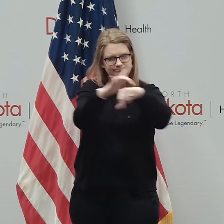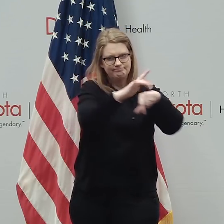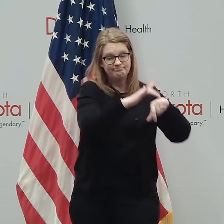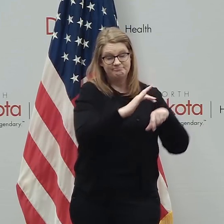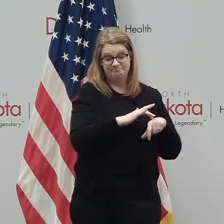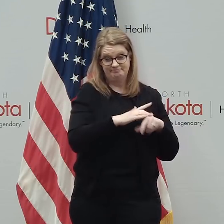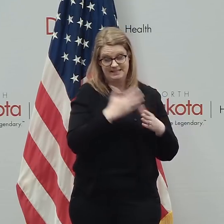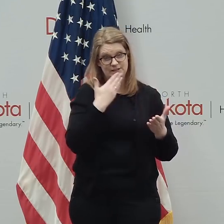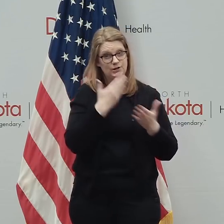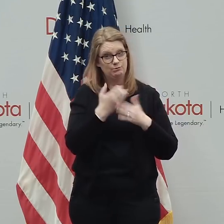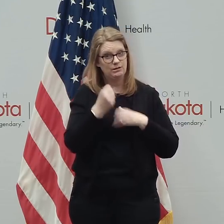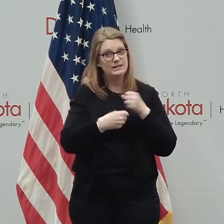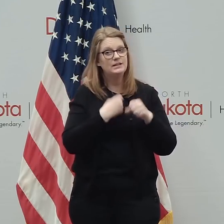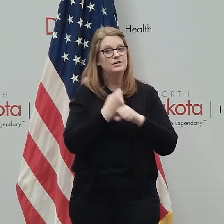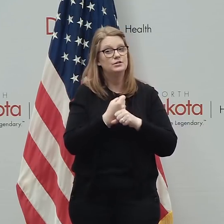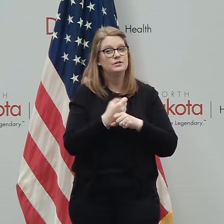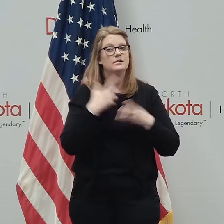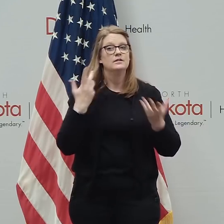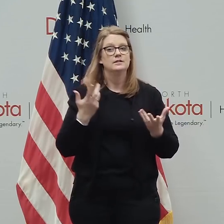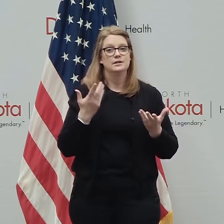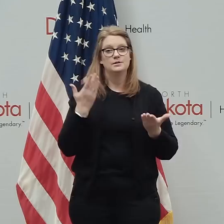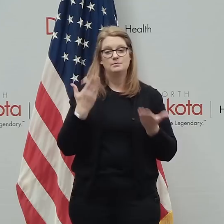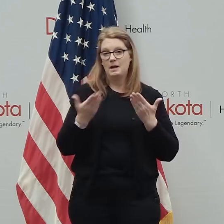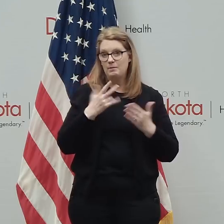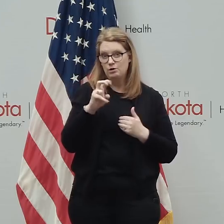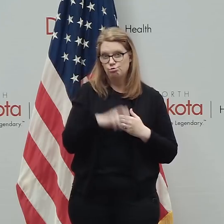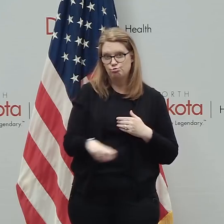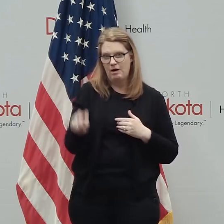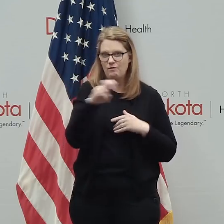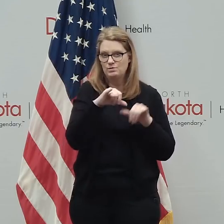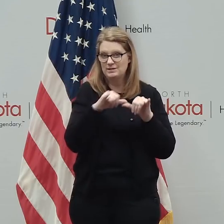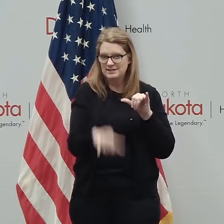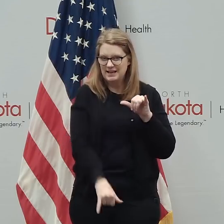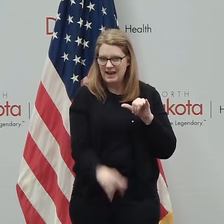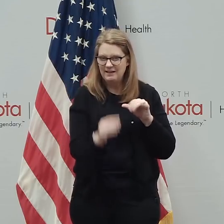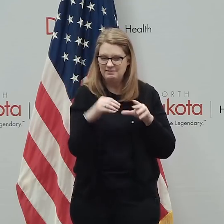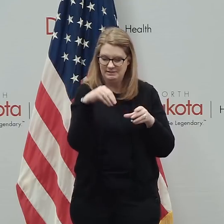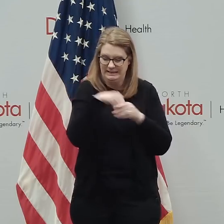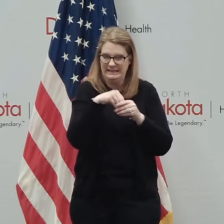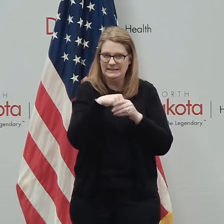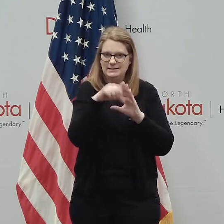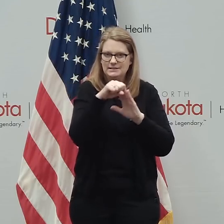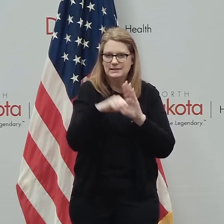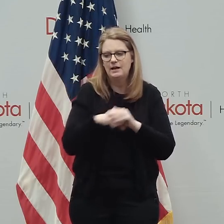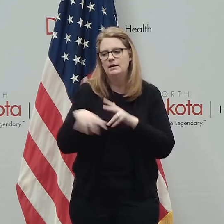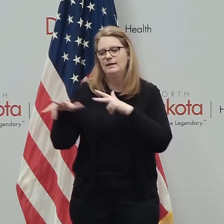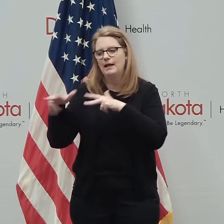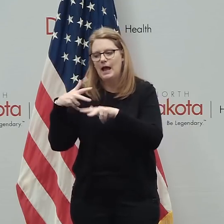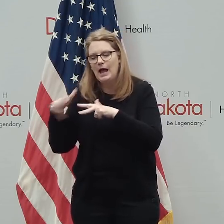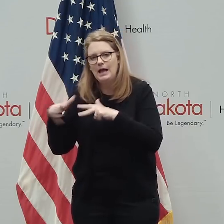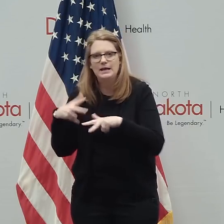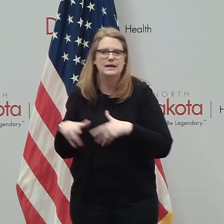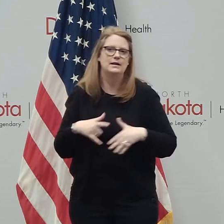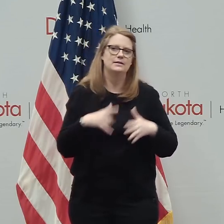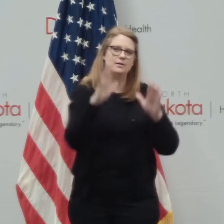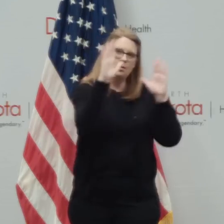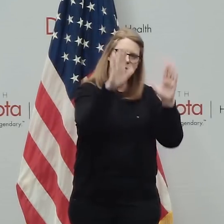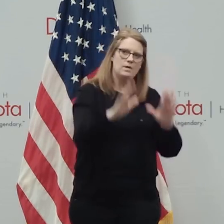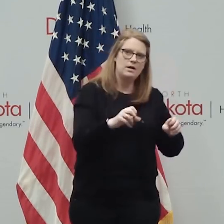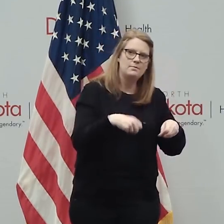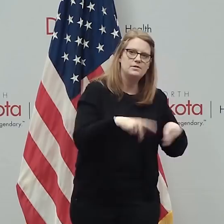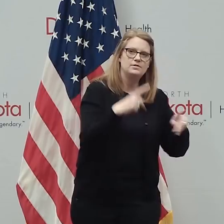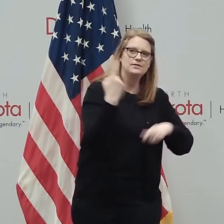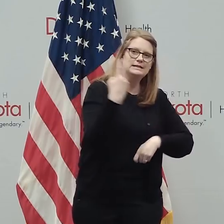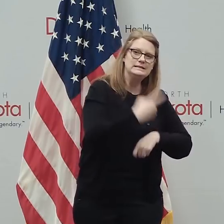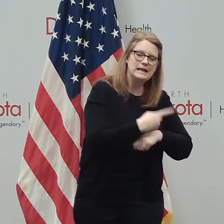to do that. If your travels maybe be more in-state than out-of-state. They've got incredible hiking trails, great opportunities for day use.